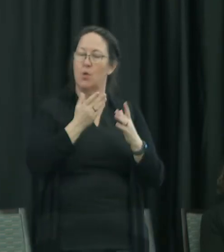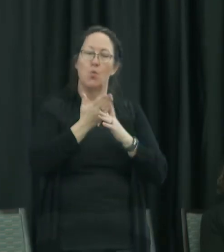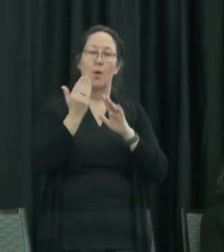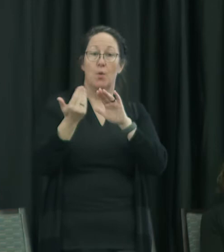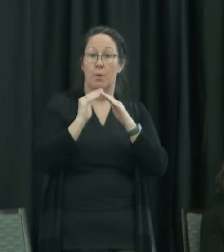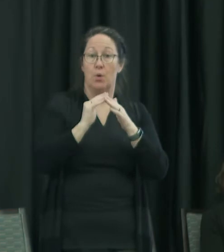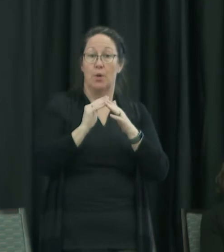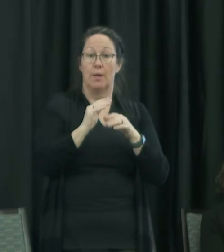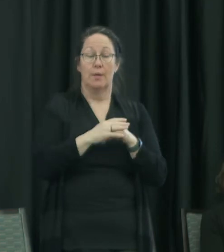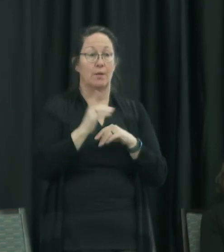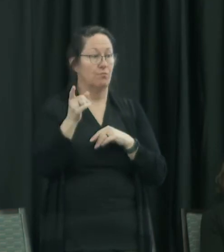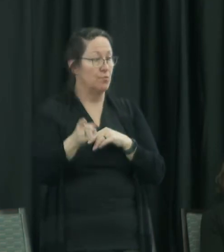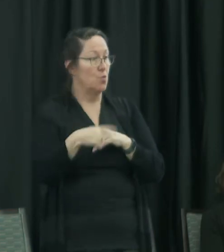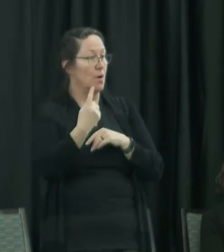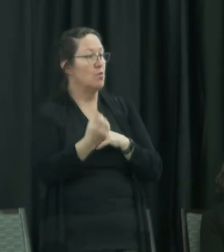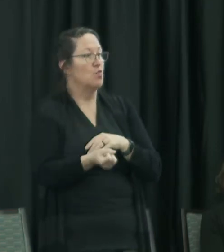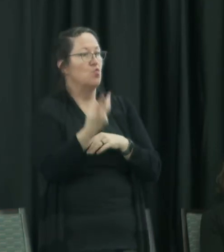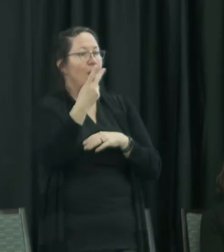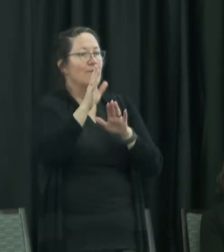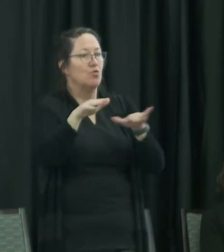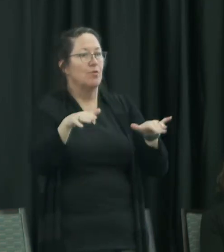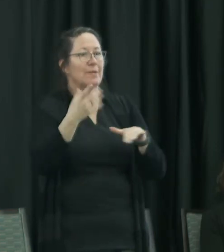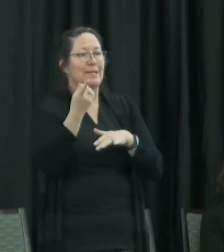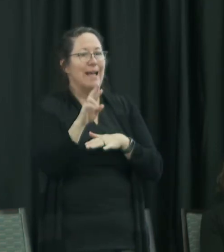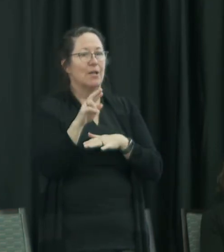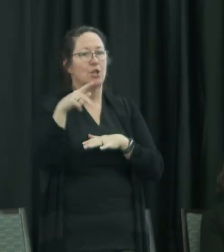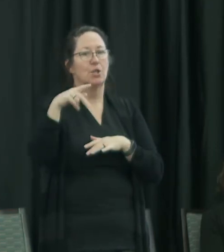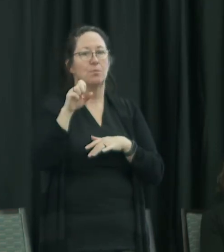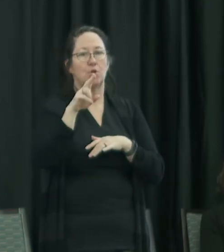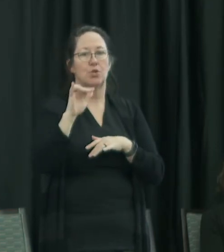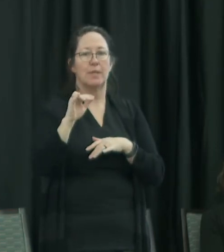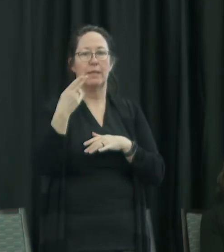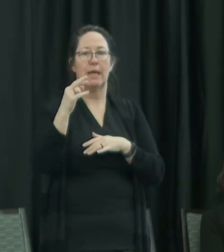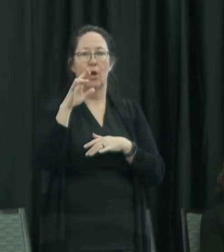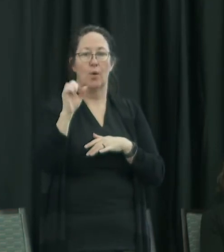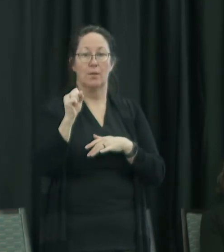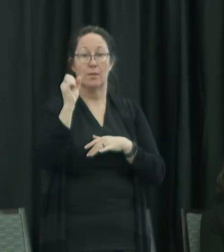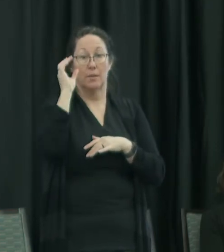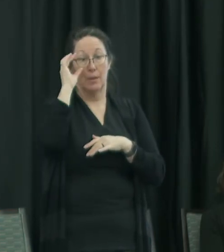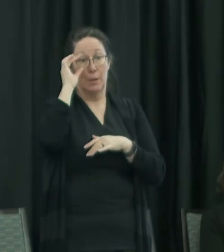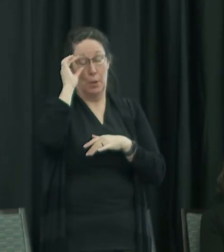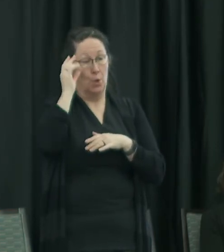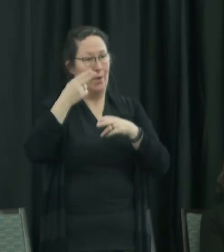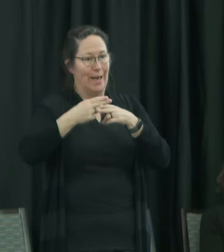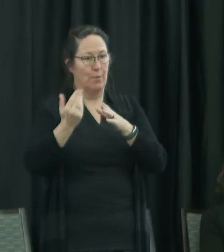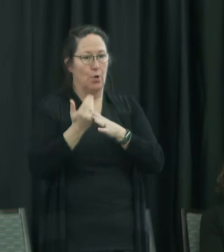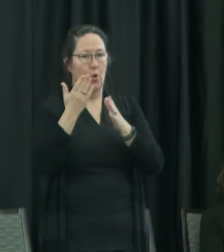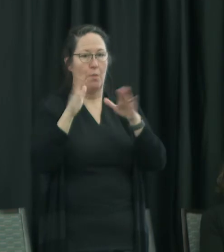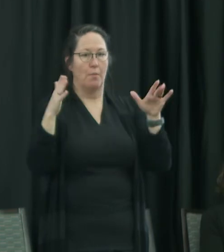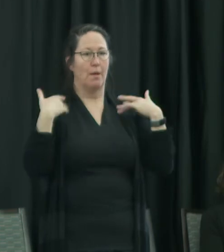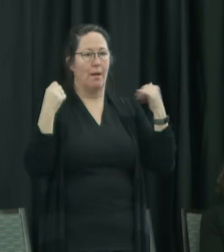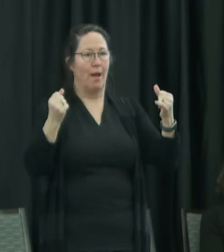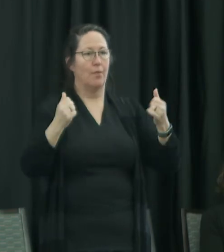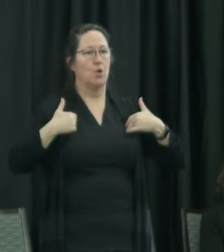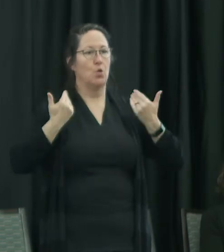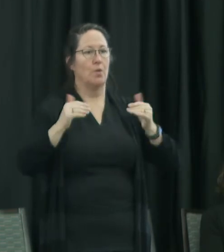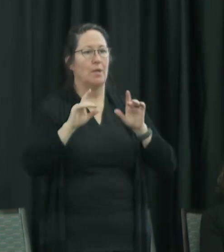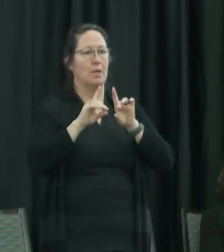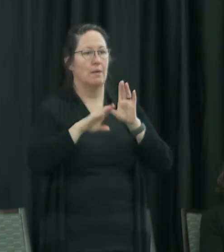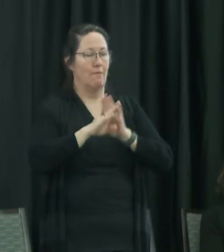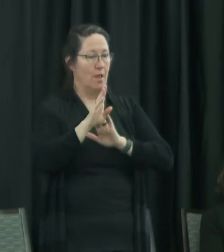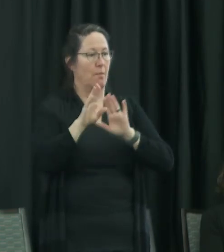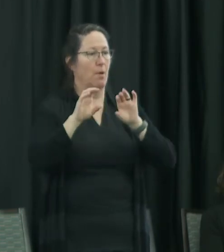community. She is one of the 12 children of Dr. Percy and Aaliyah Harris, for whom we named our new public health and child and youth development